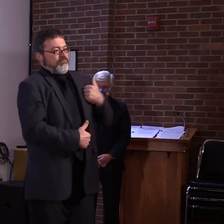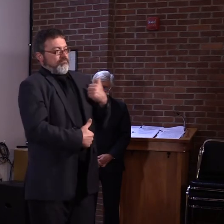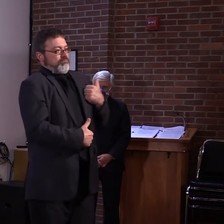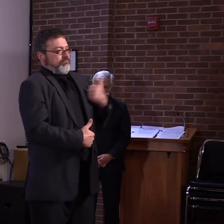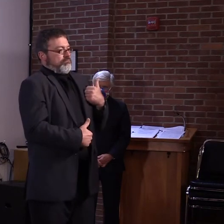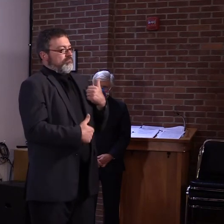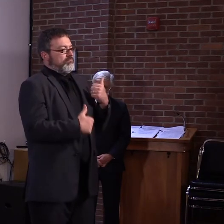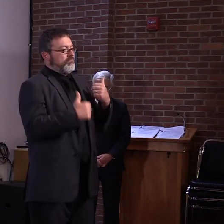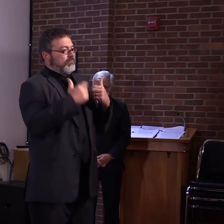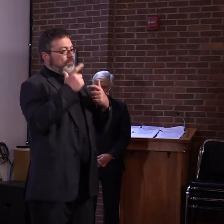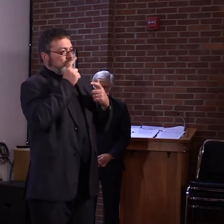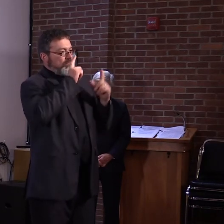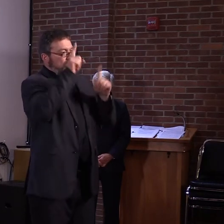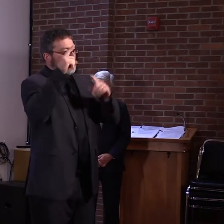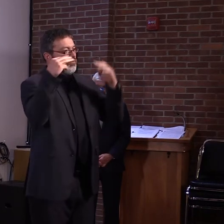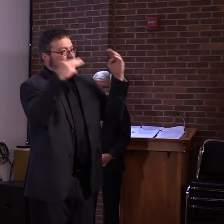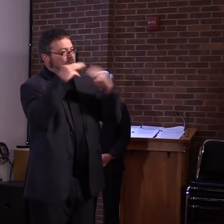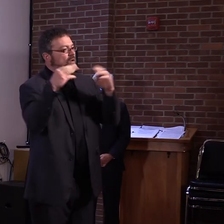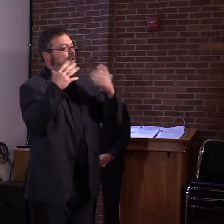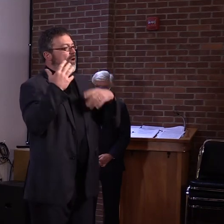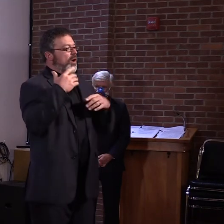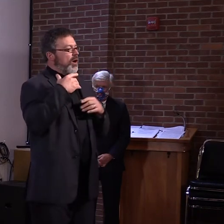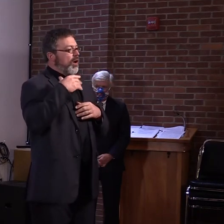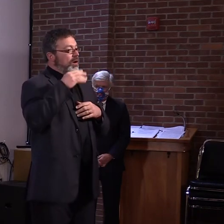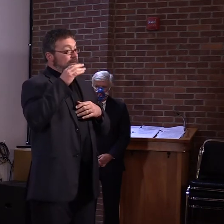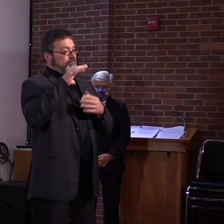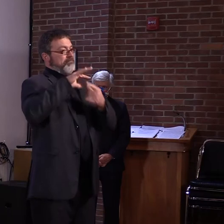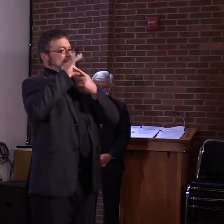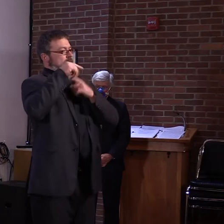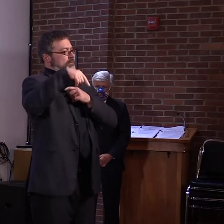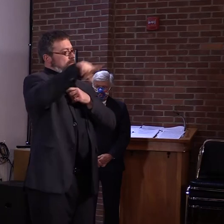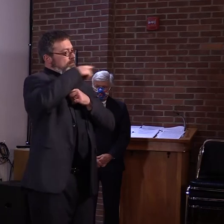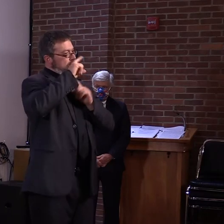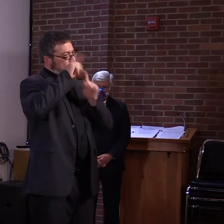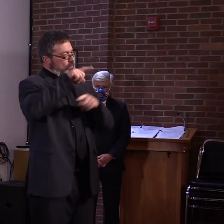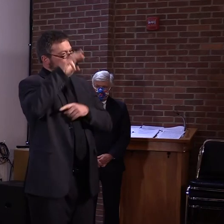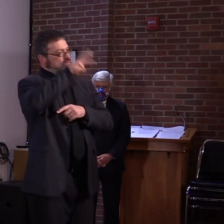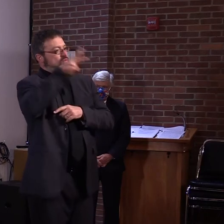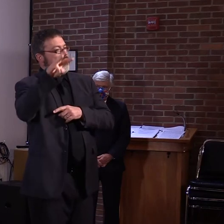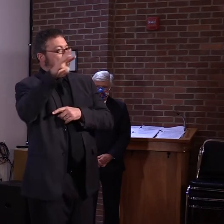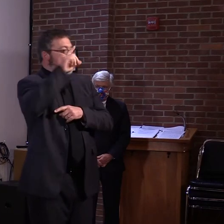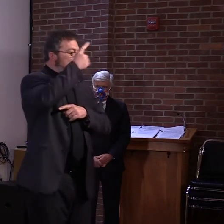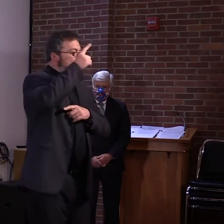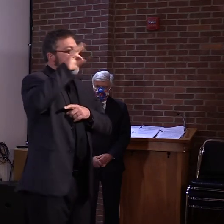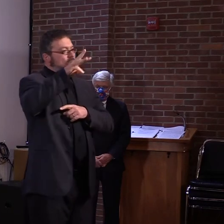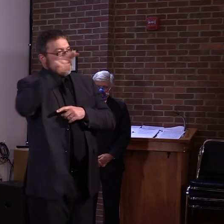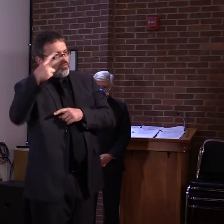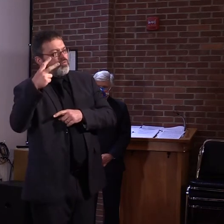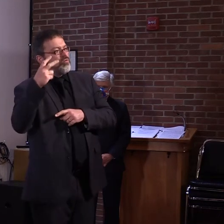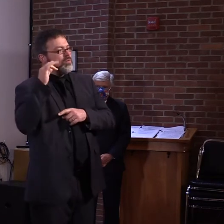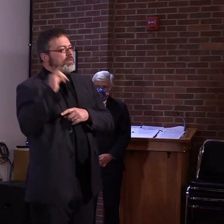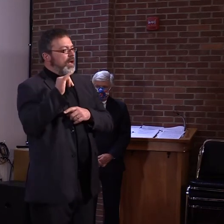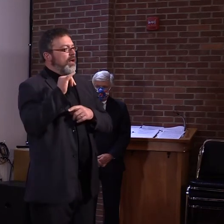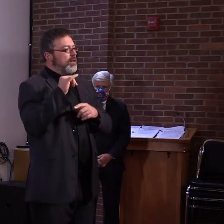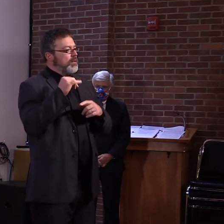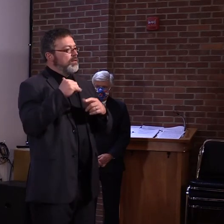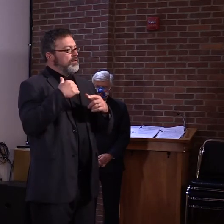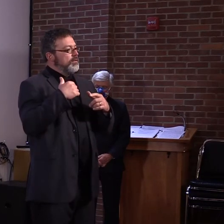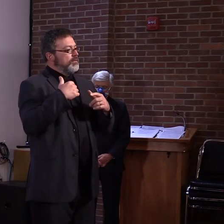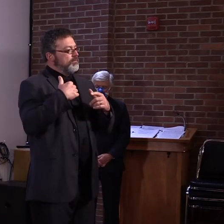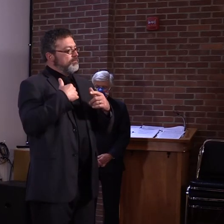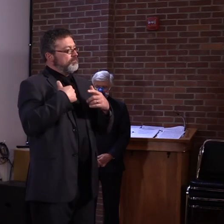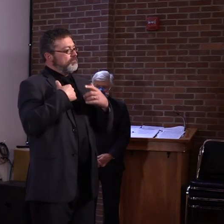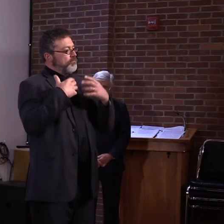the greatest generation, World War II, I take great exception to anyone disparaging them in any